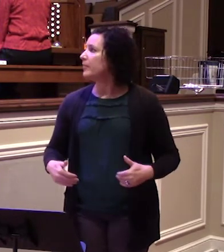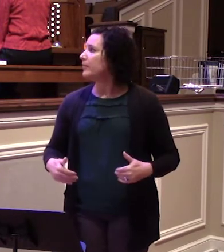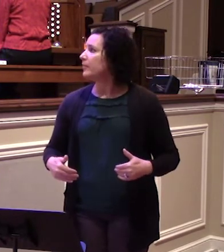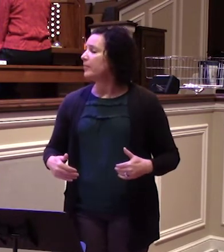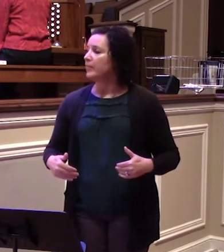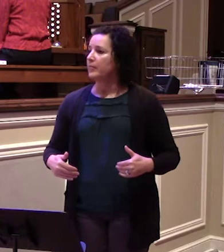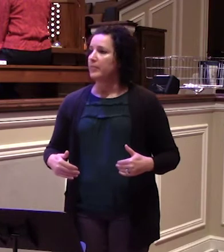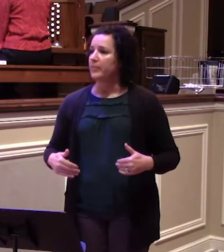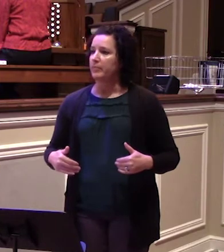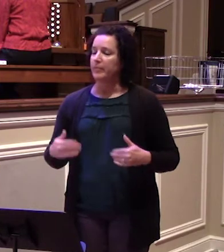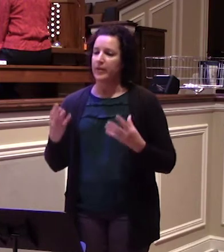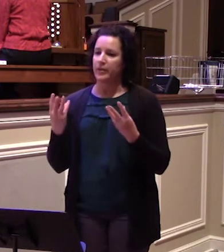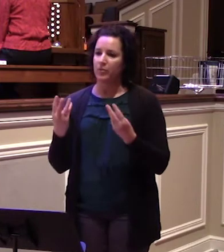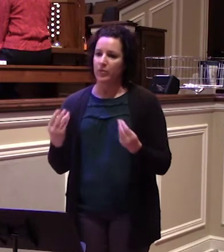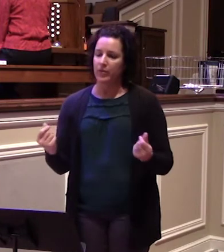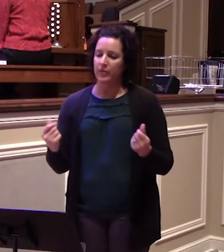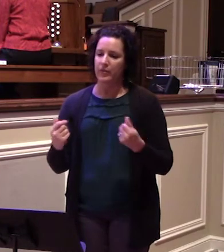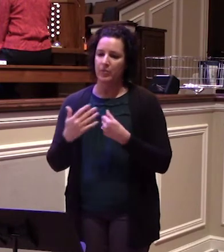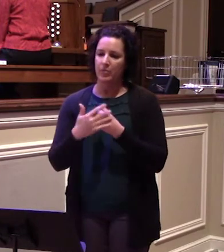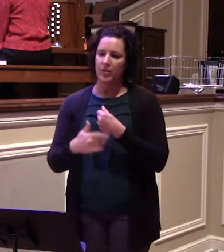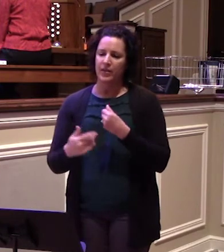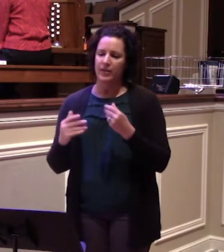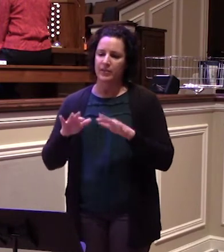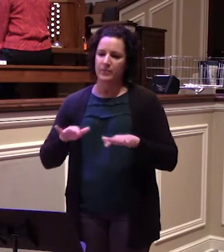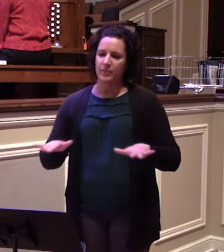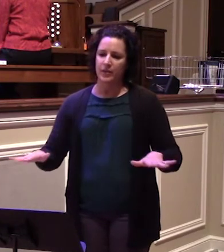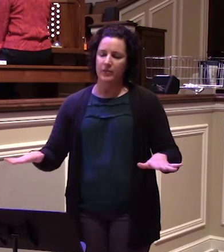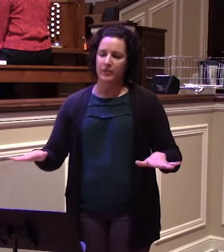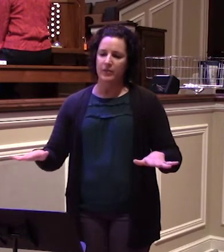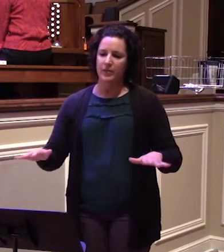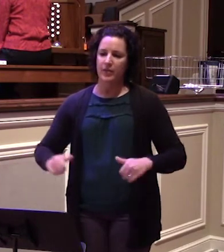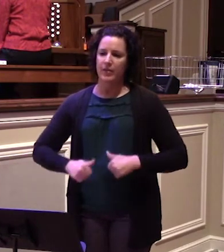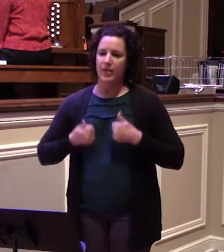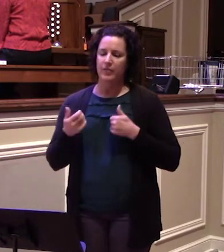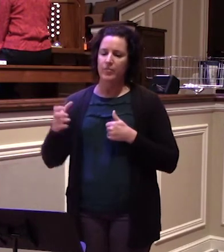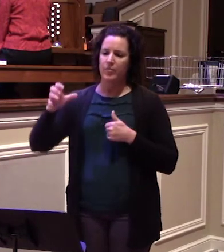blood spilled, life poured out for others, for you.